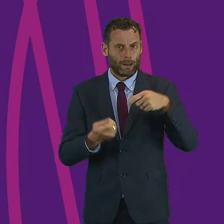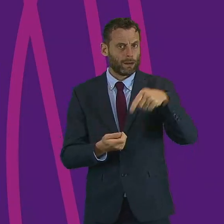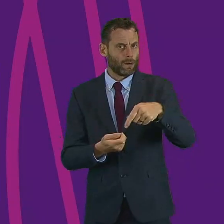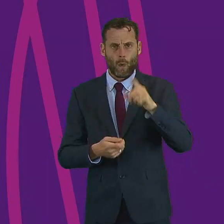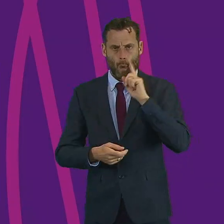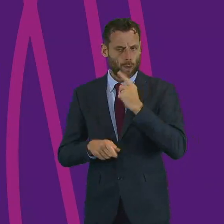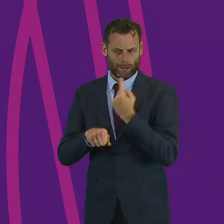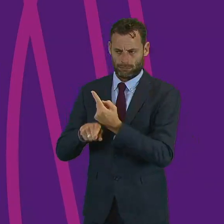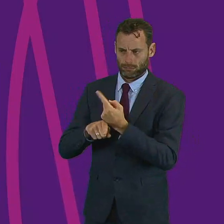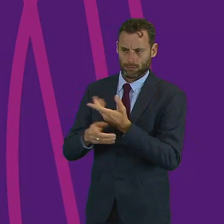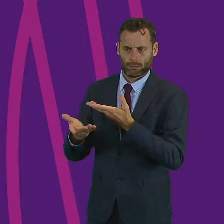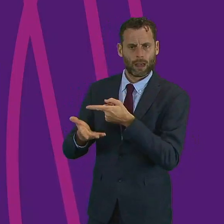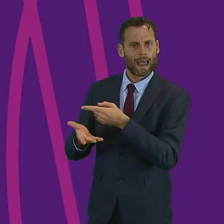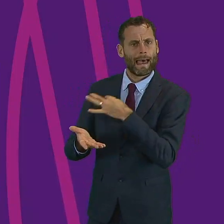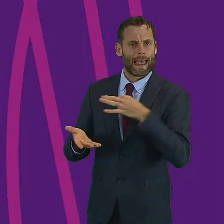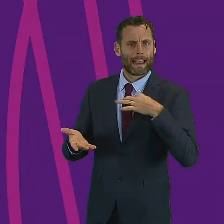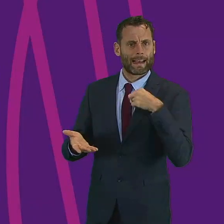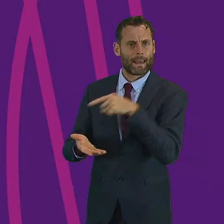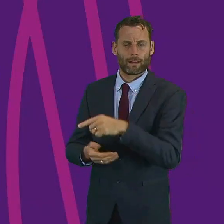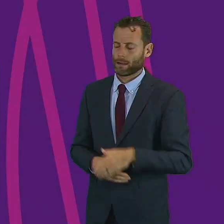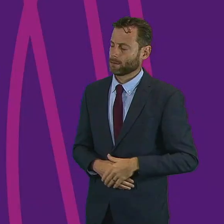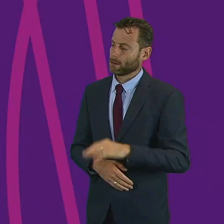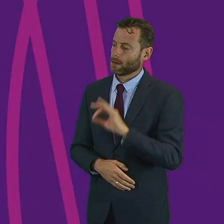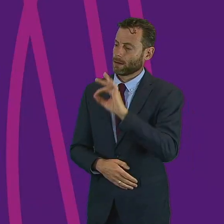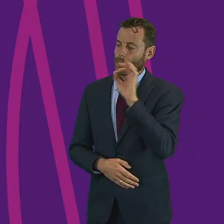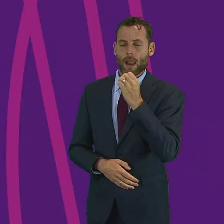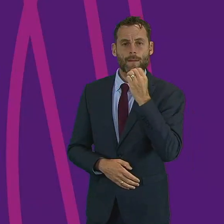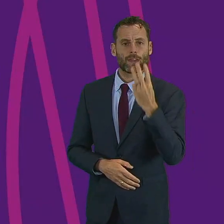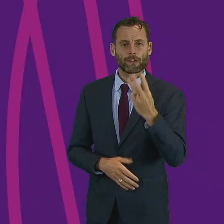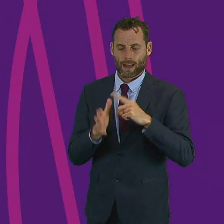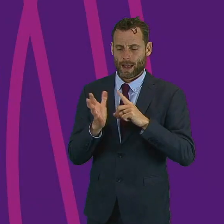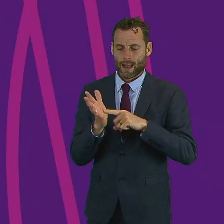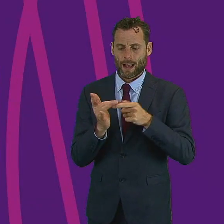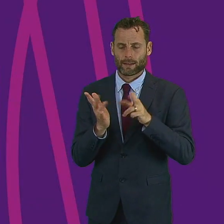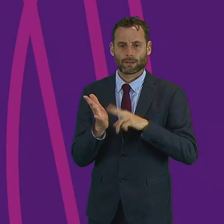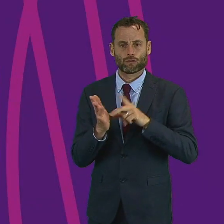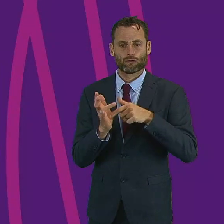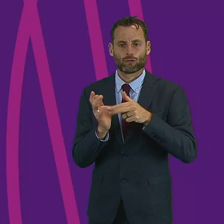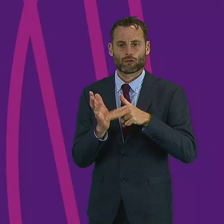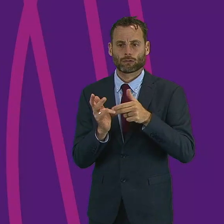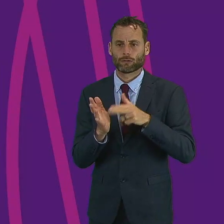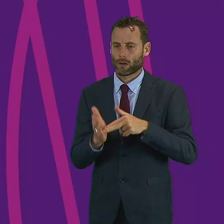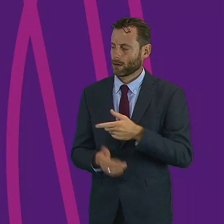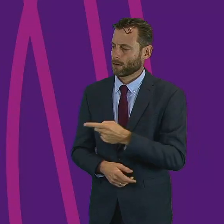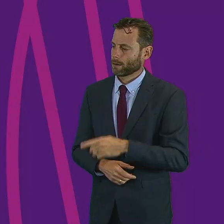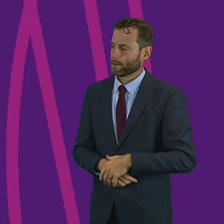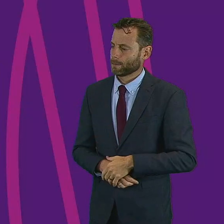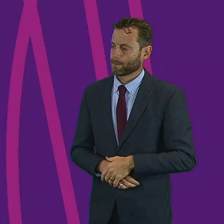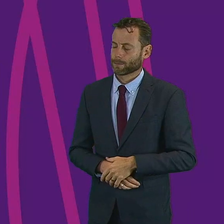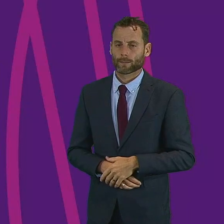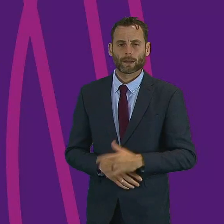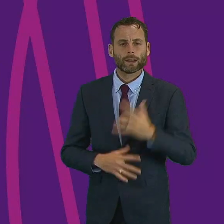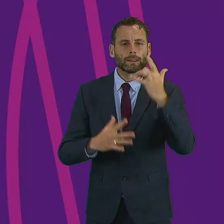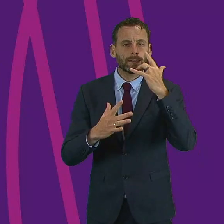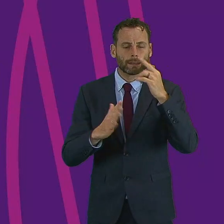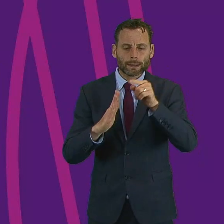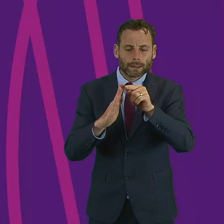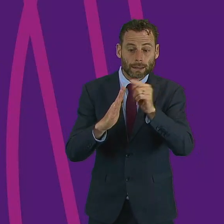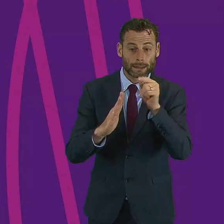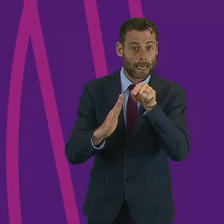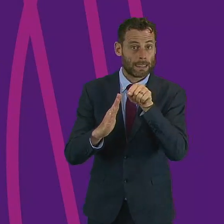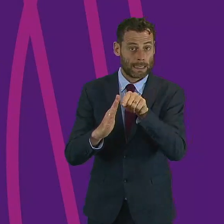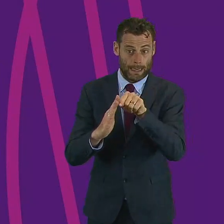should not be to try to pull back on access to testing of people we think should be tested. Instead, we should tackle the capacity